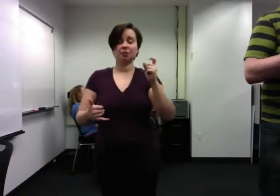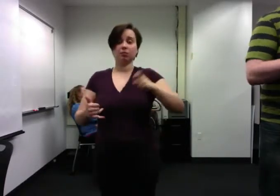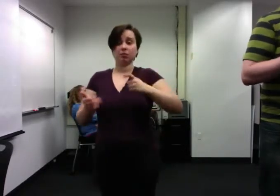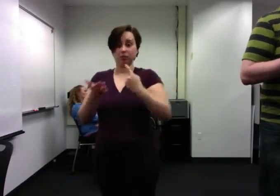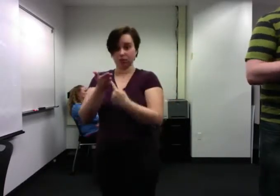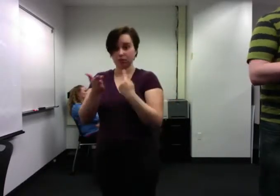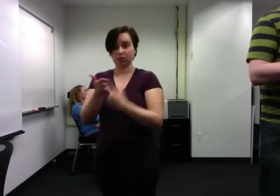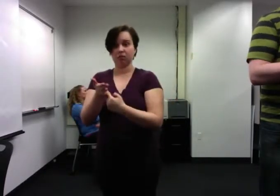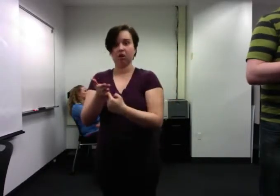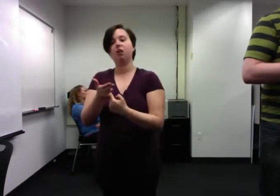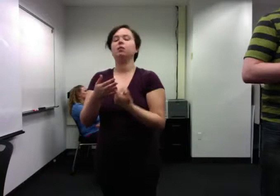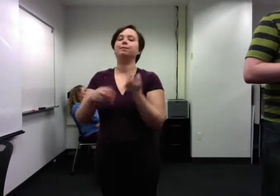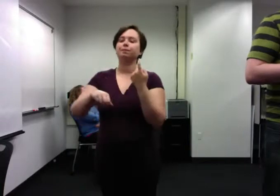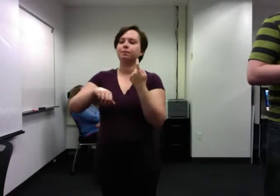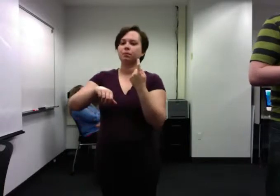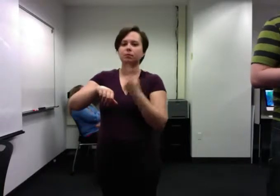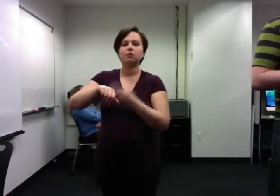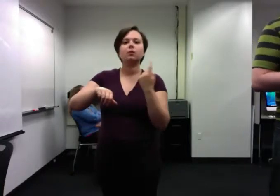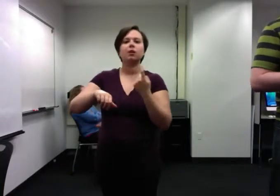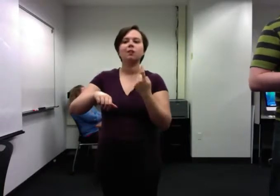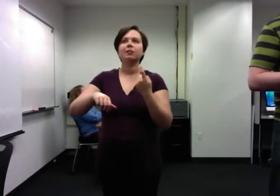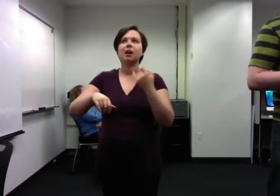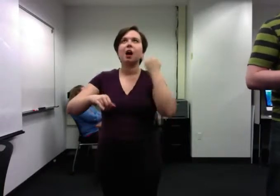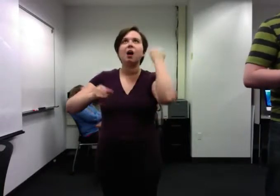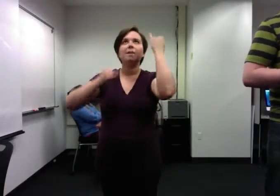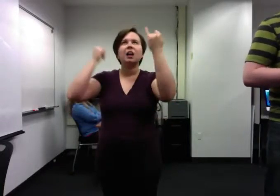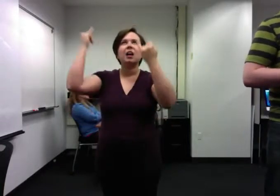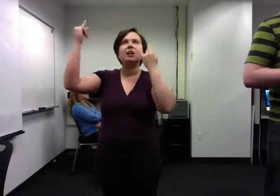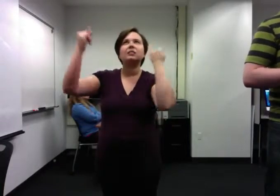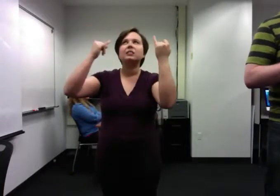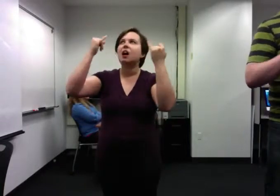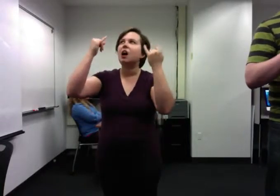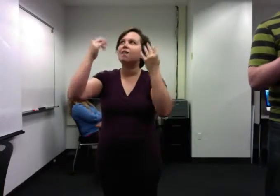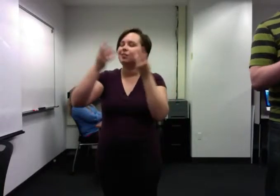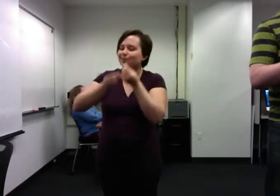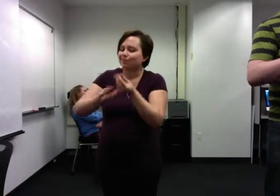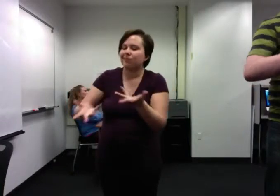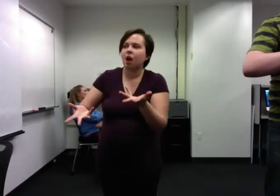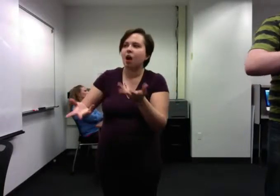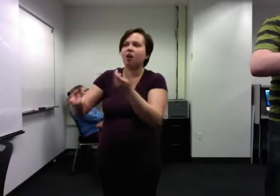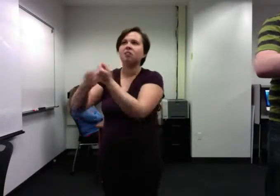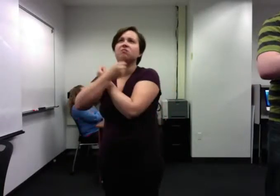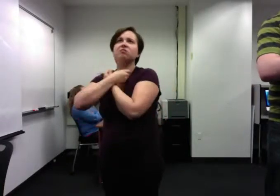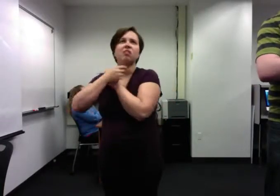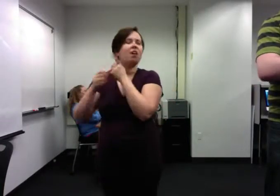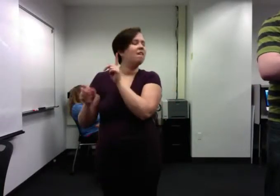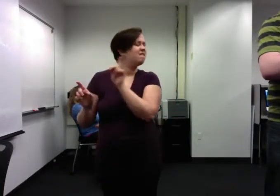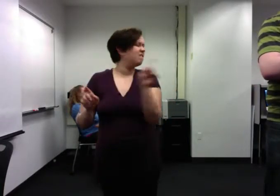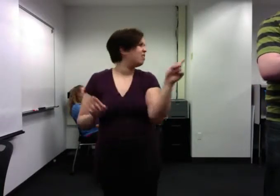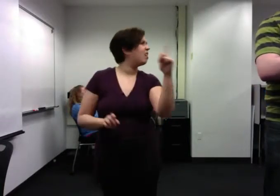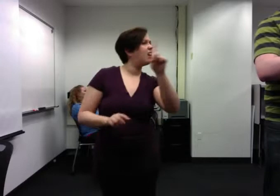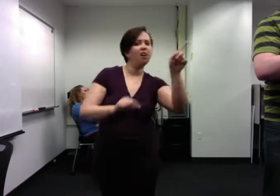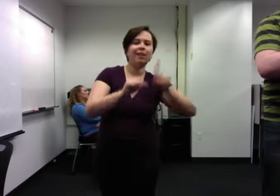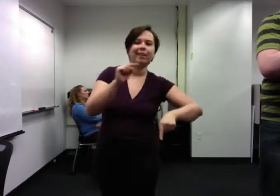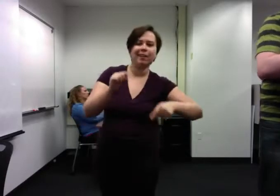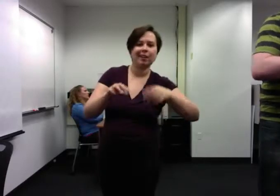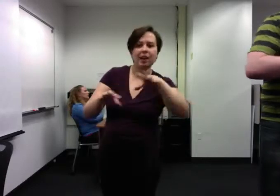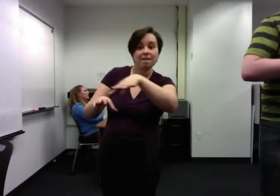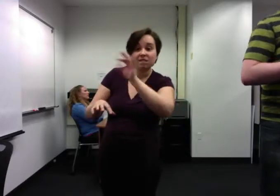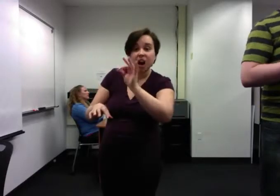this idea of our being lost and away from love came years and years ago when I was an undergraduate, and I took a course in